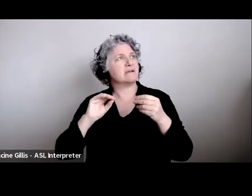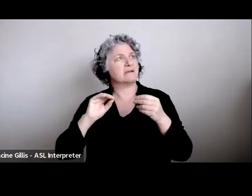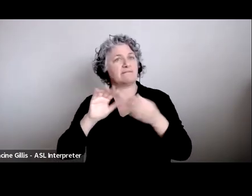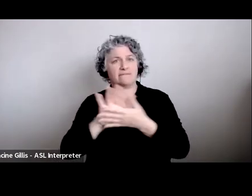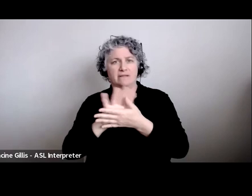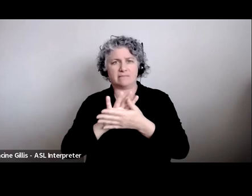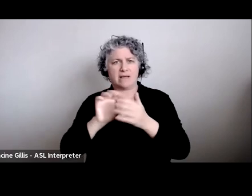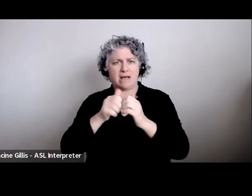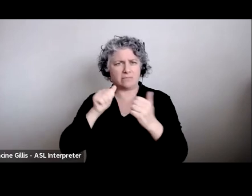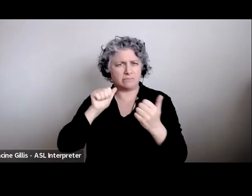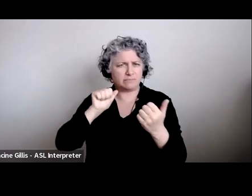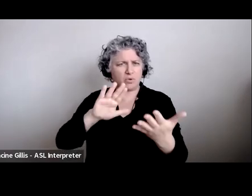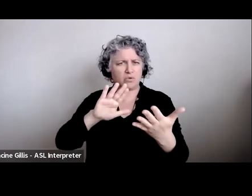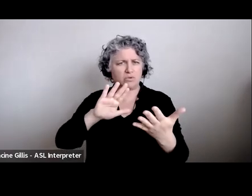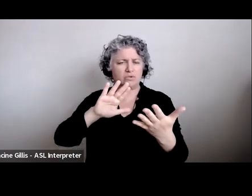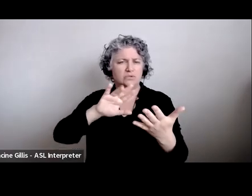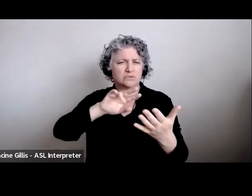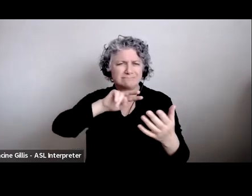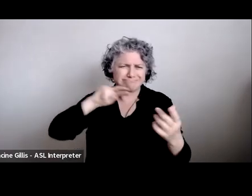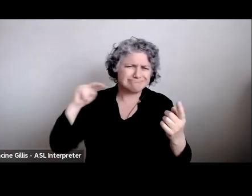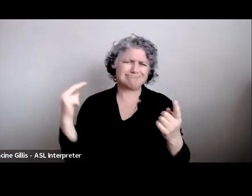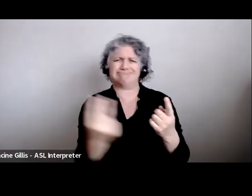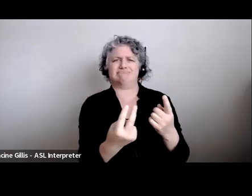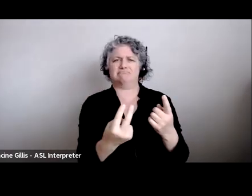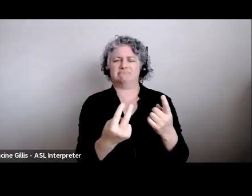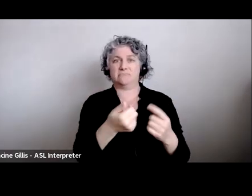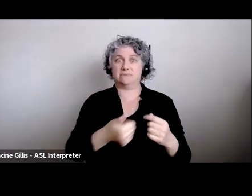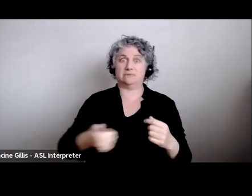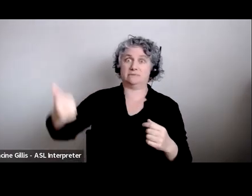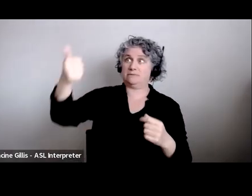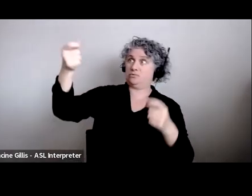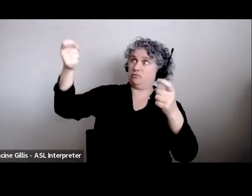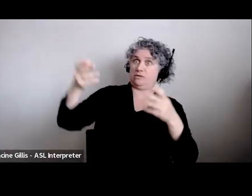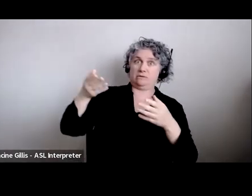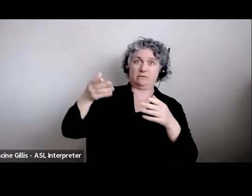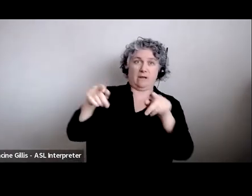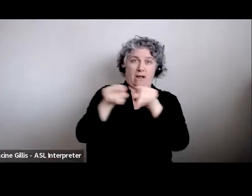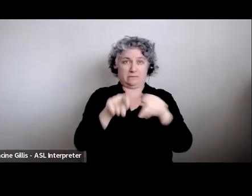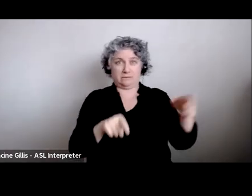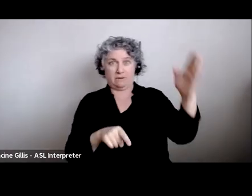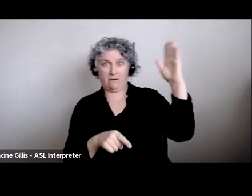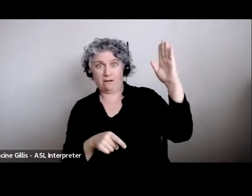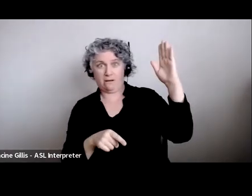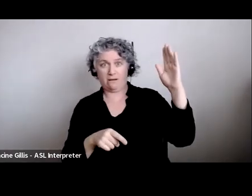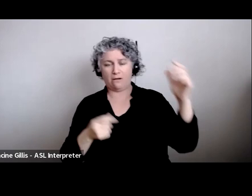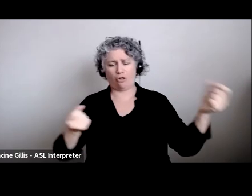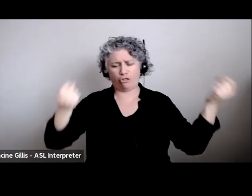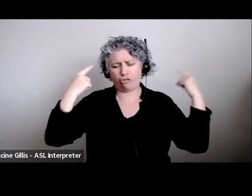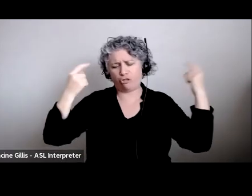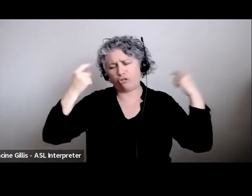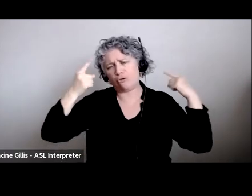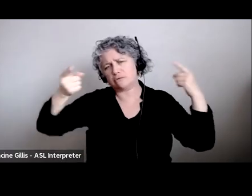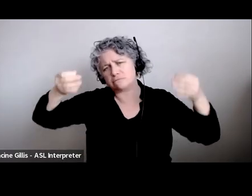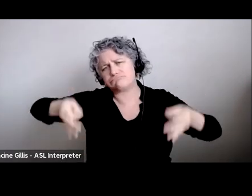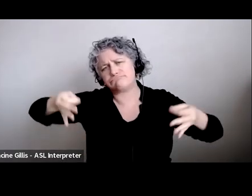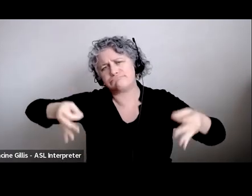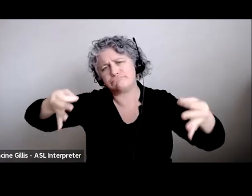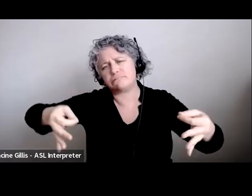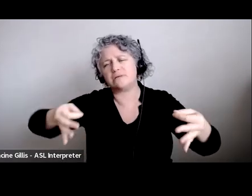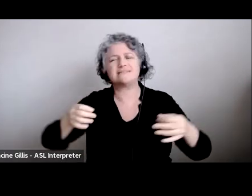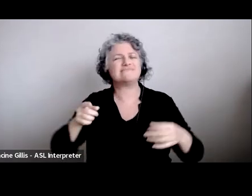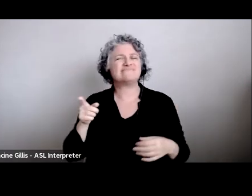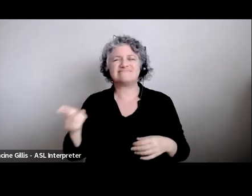director kind of as God, not always listening to everybody. And also, she said, I didn't want to